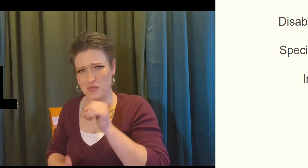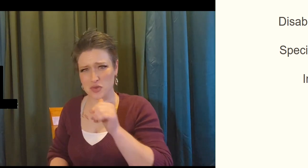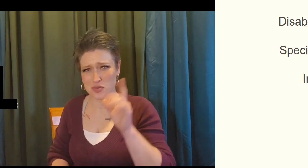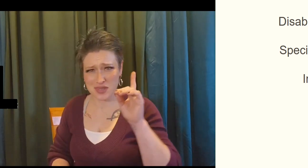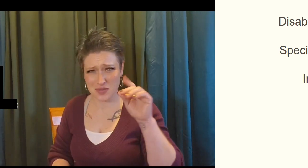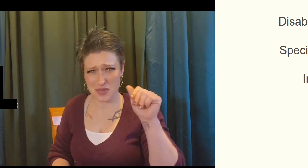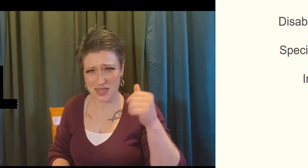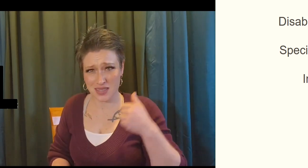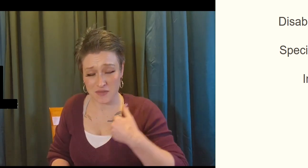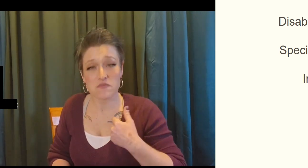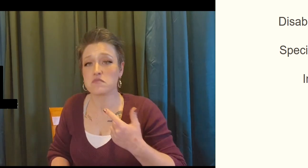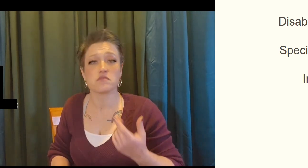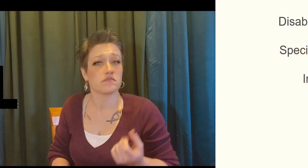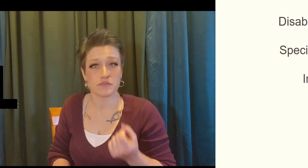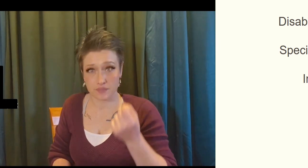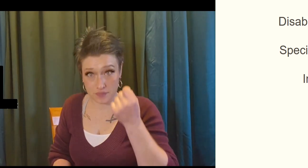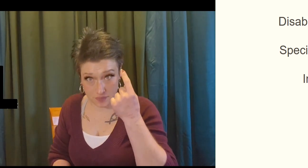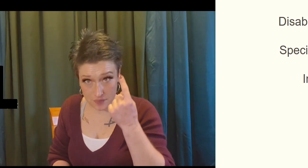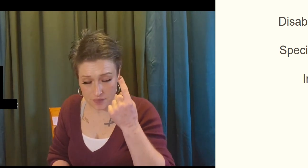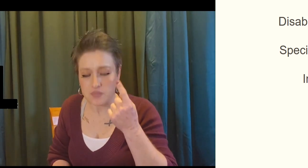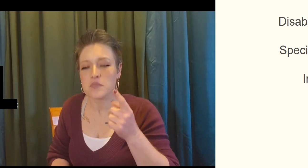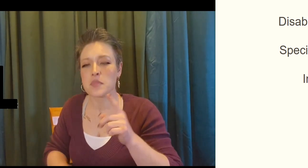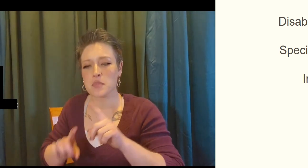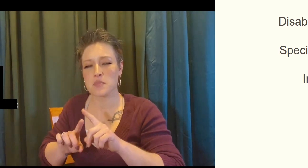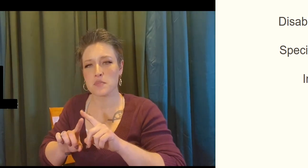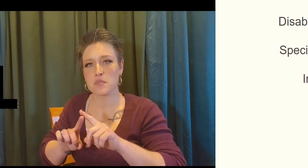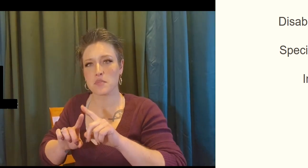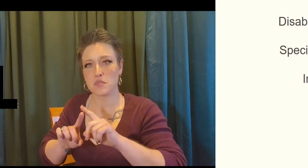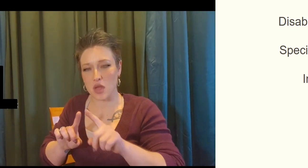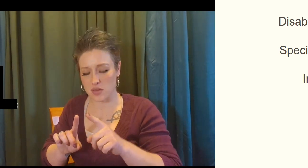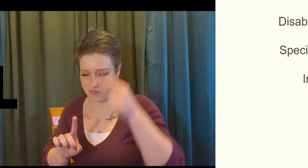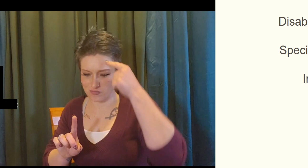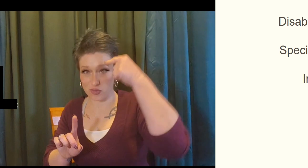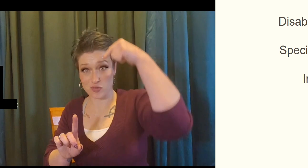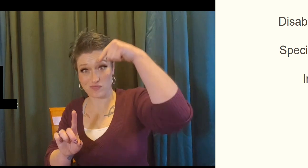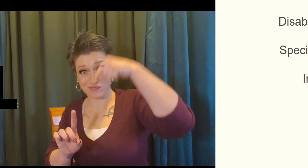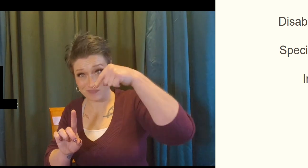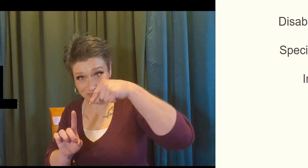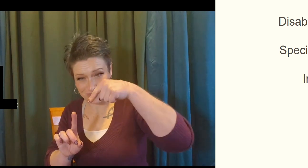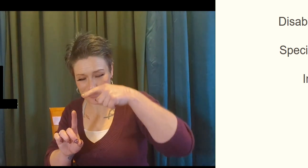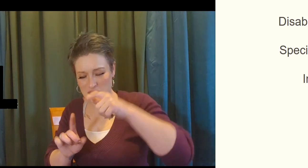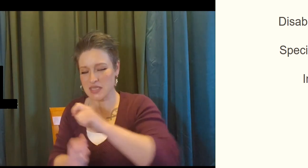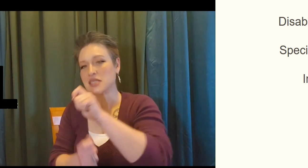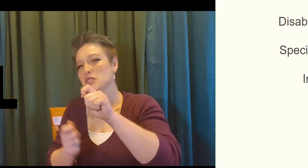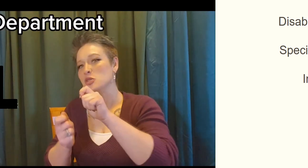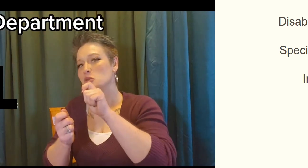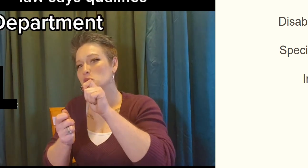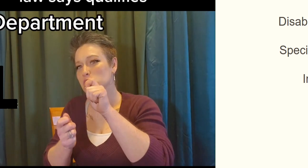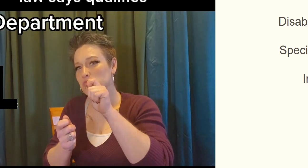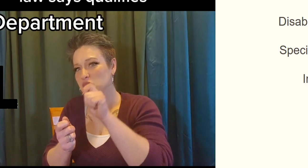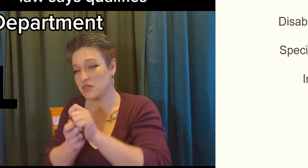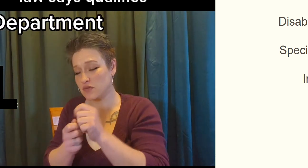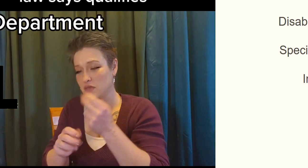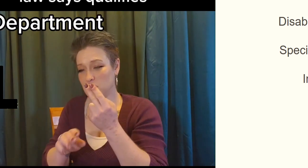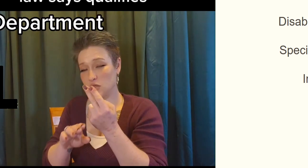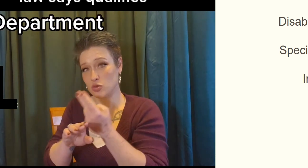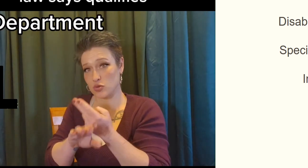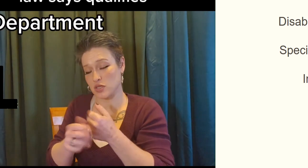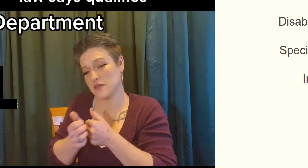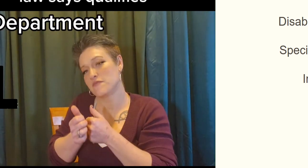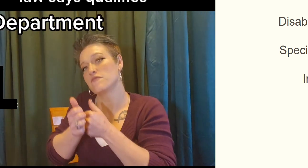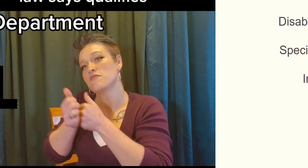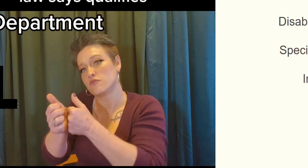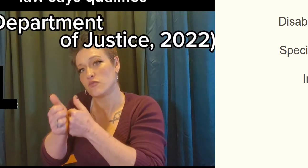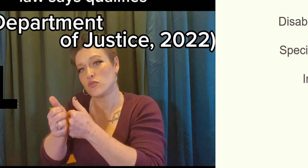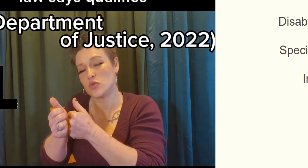It's this feeling of, I was born deaf, I don't have a disability. I understand that. But for